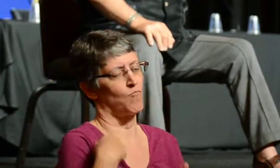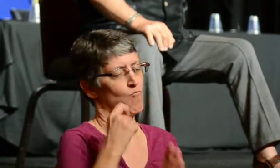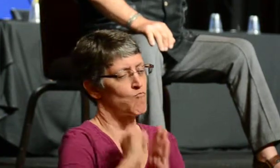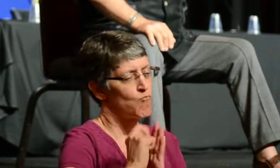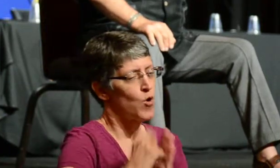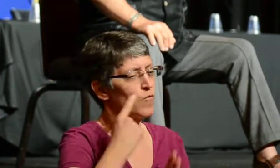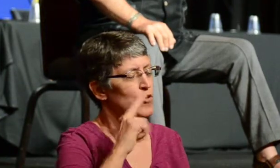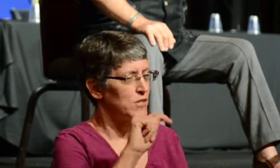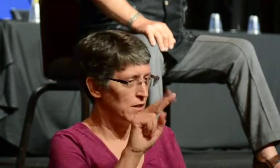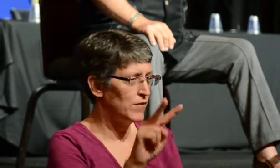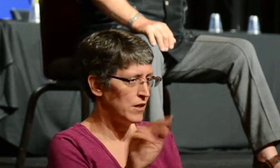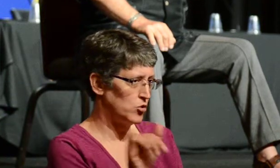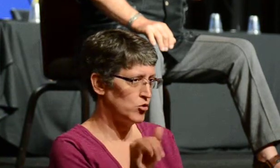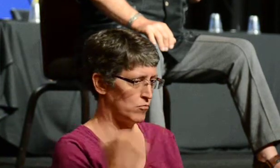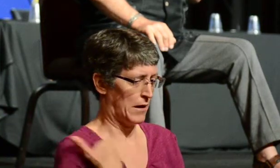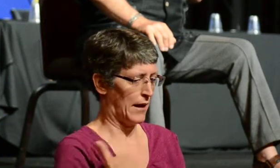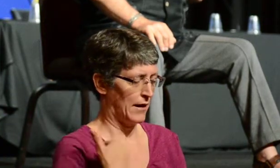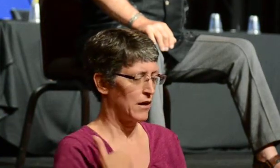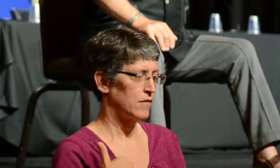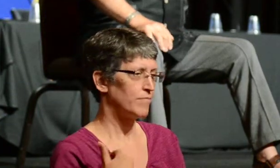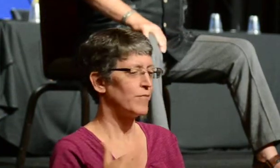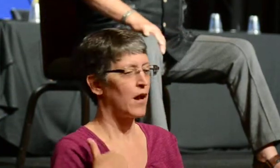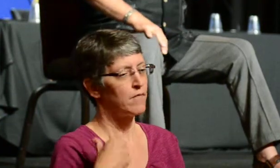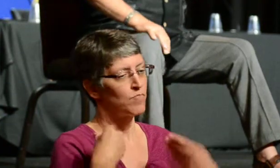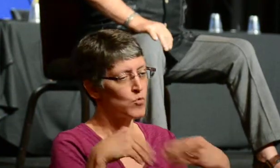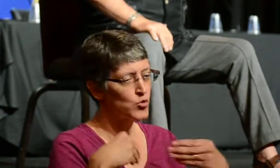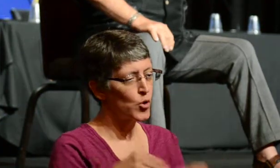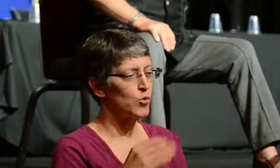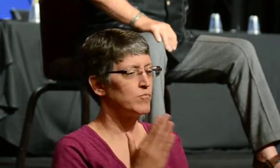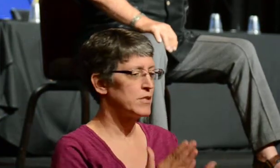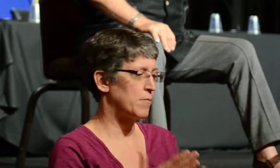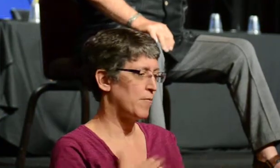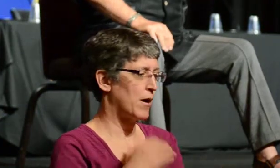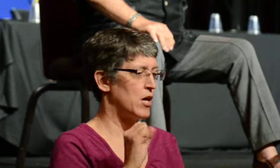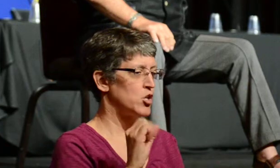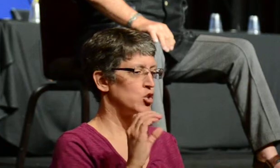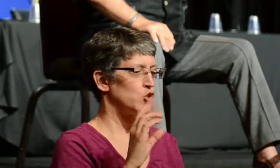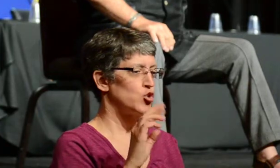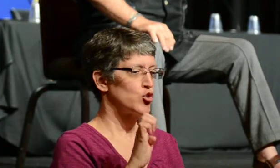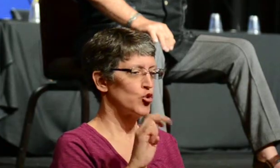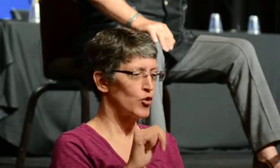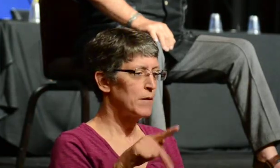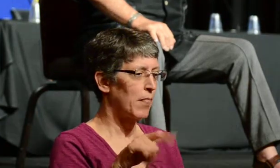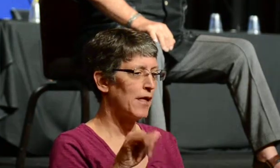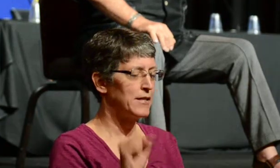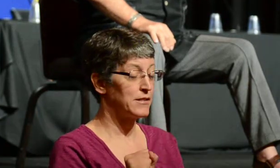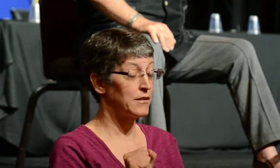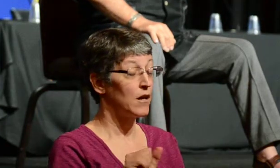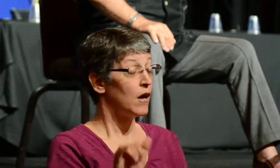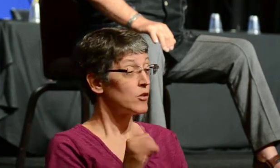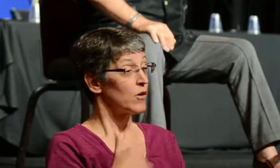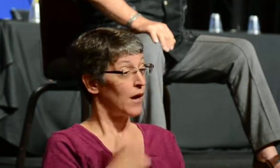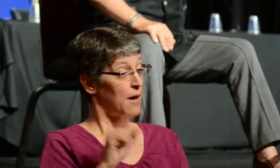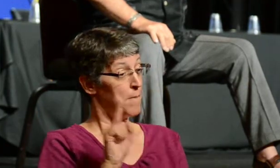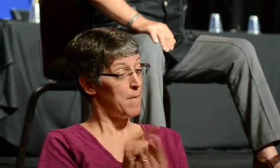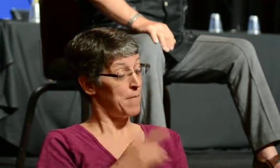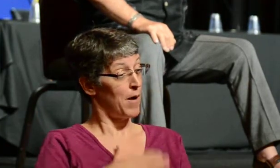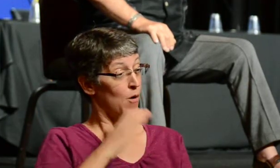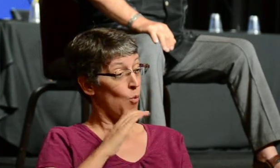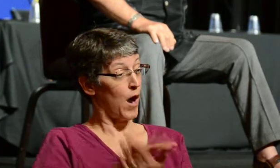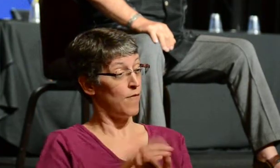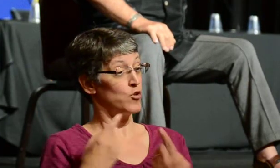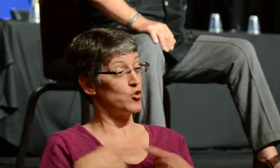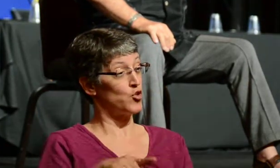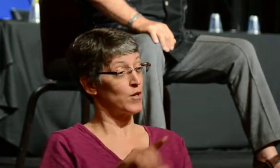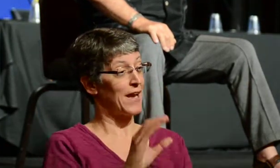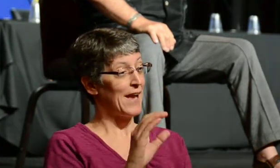for television as well. I sold some screenplays. In fact, I met my wife on a casting